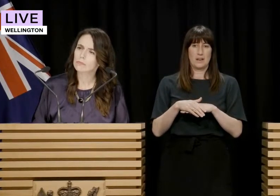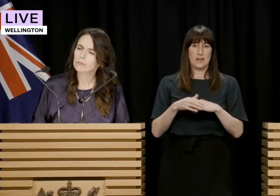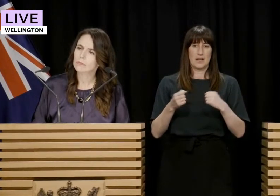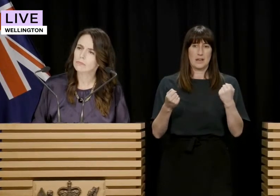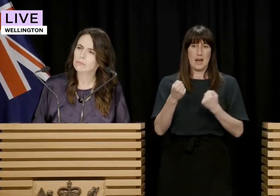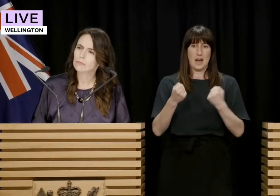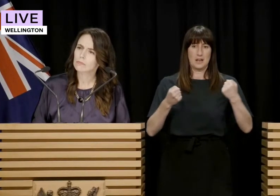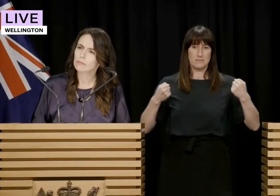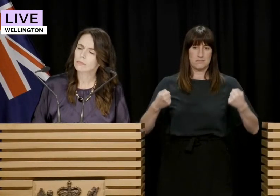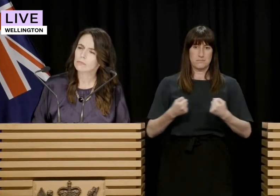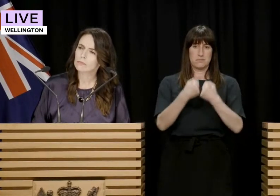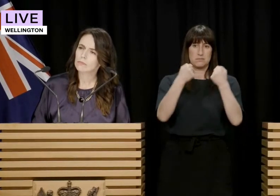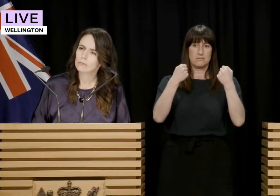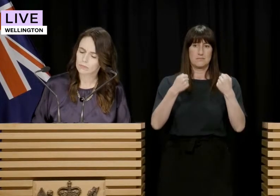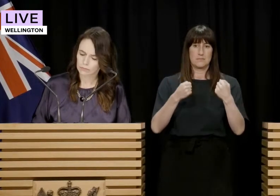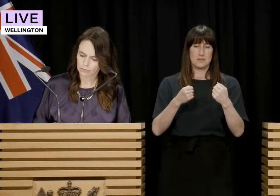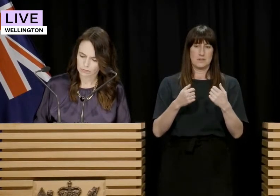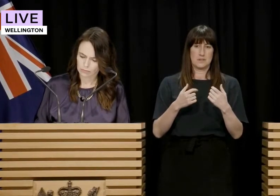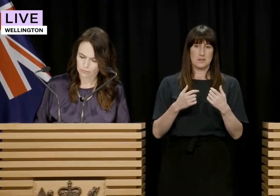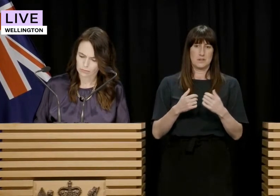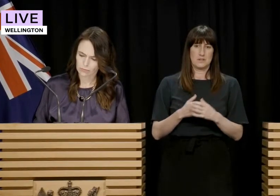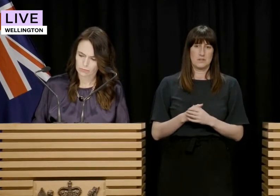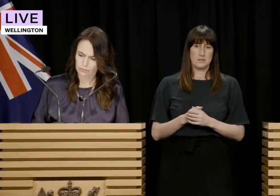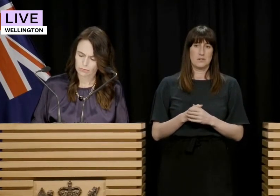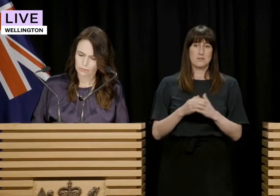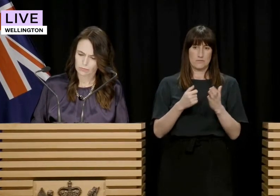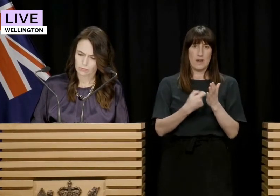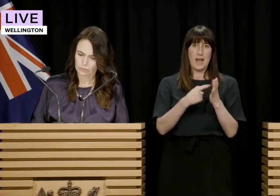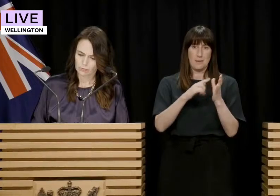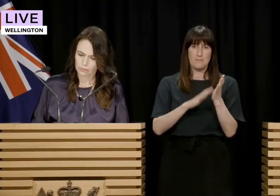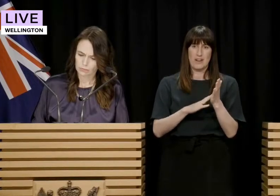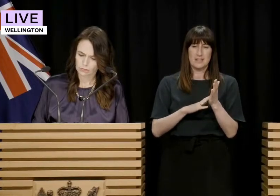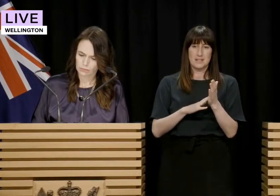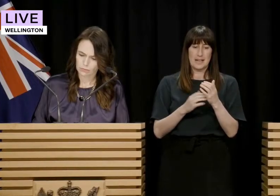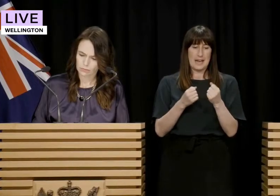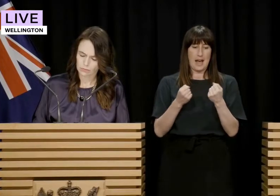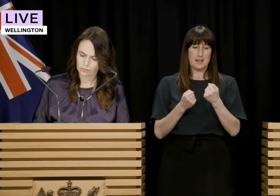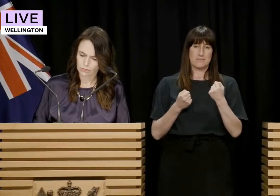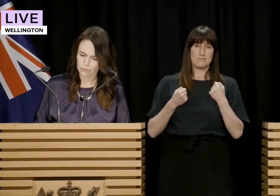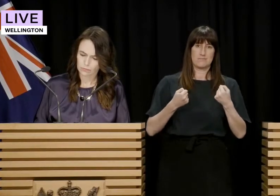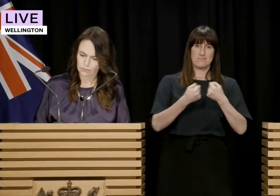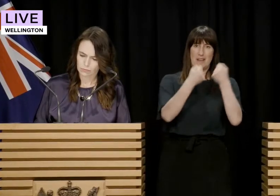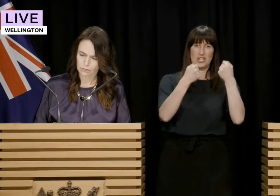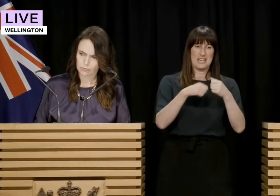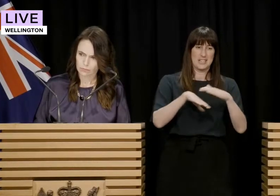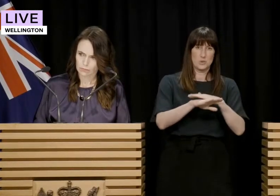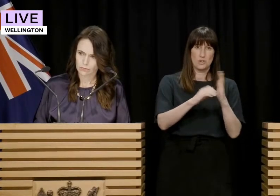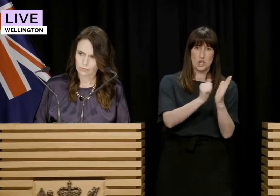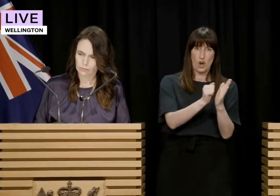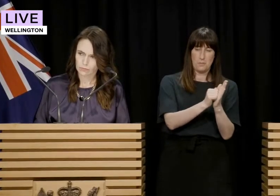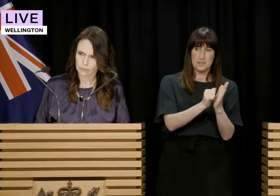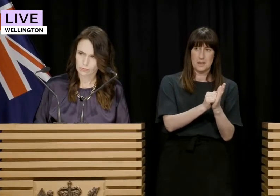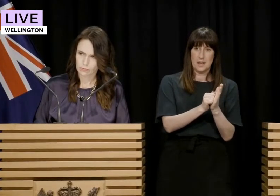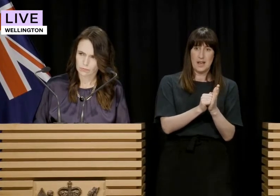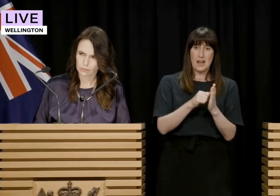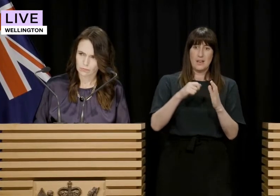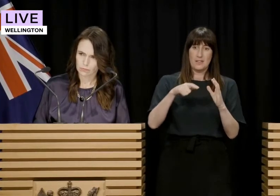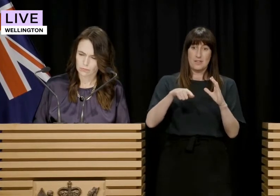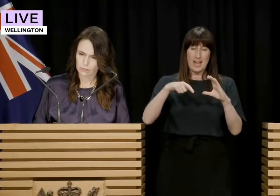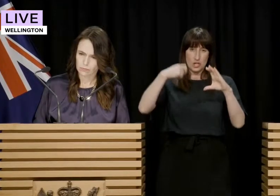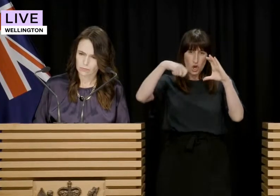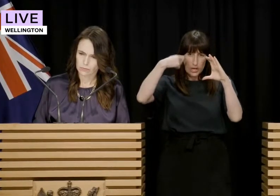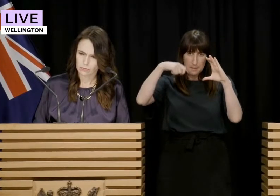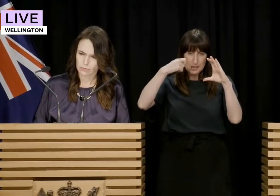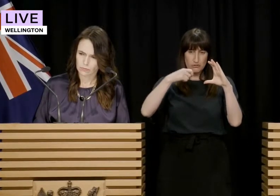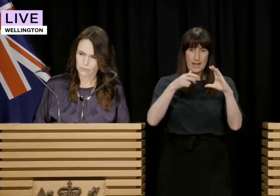Tamariki failing Tamariki in their care after one of them told today, them as part of that doco, that they were so